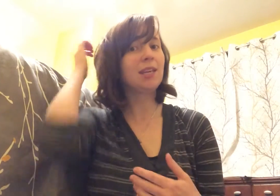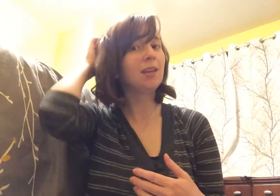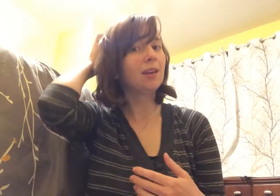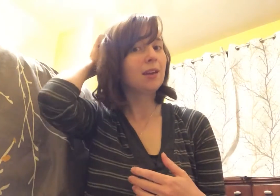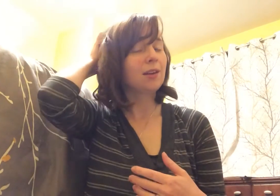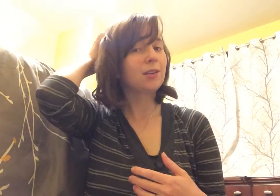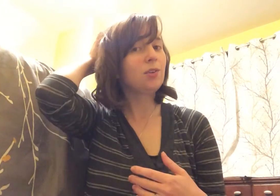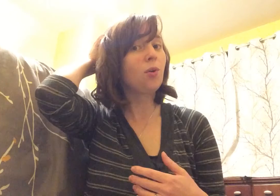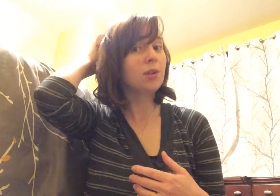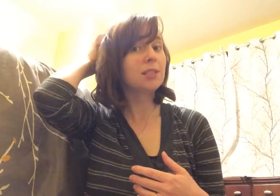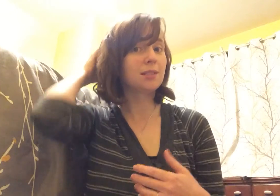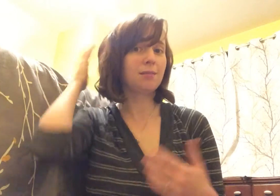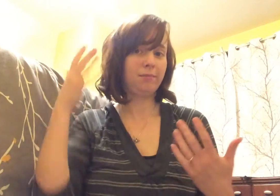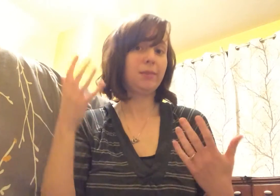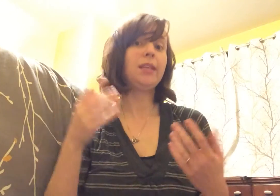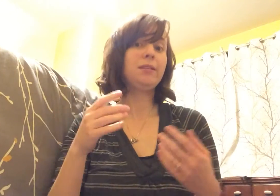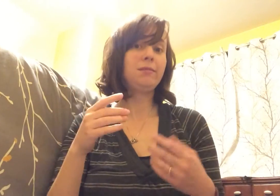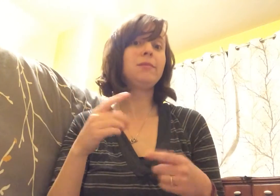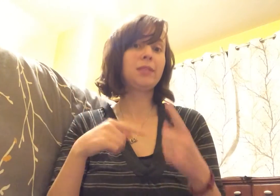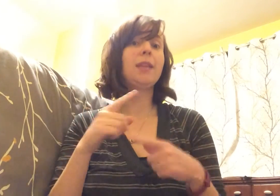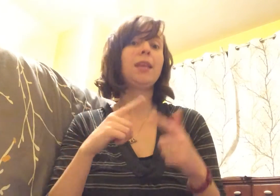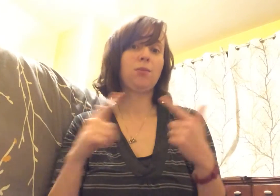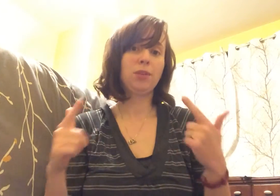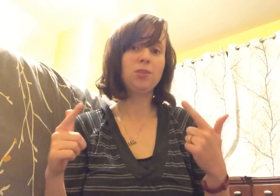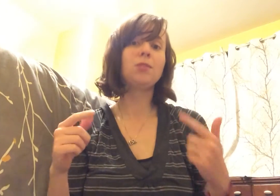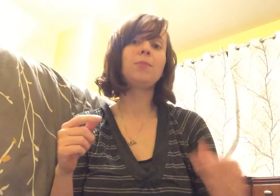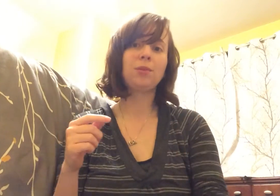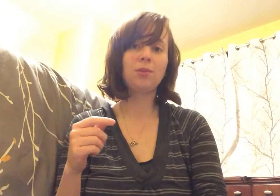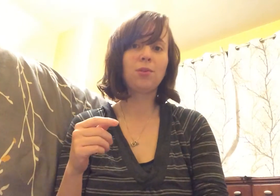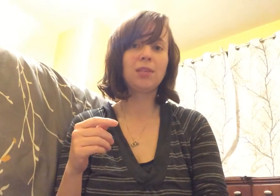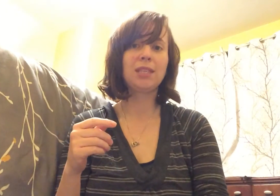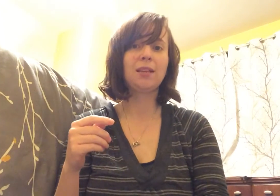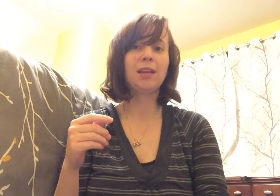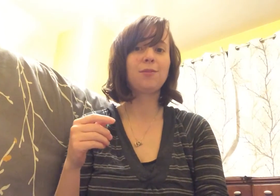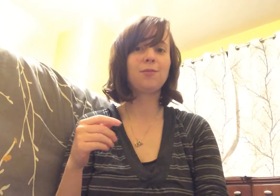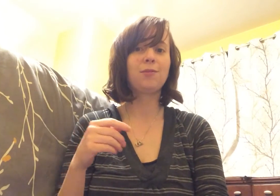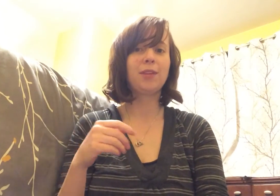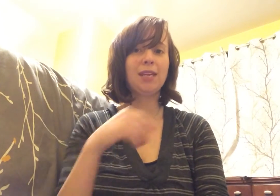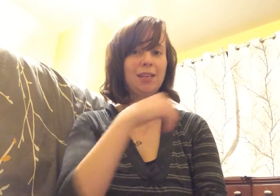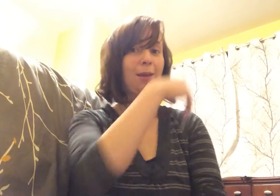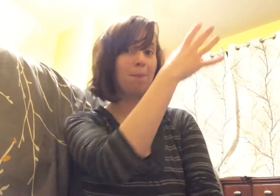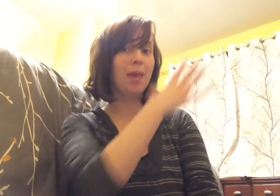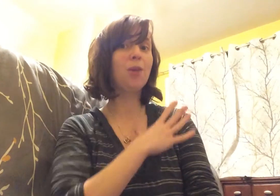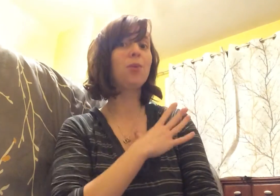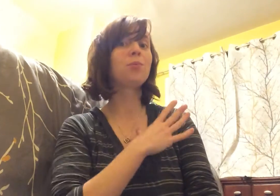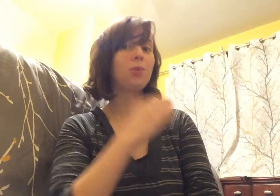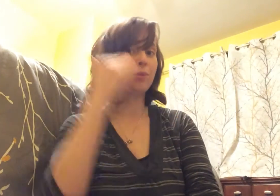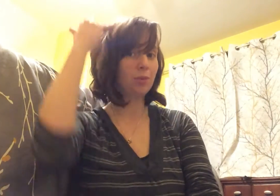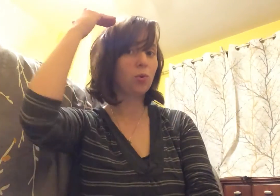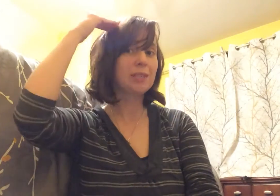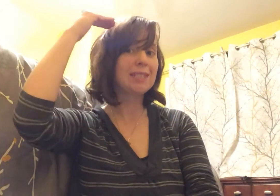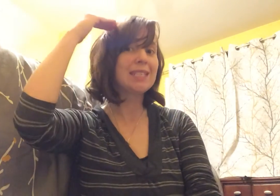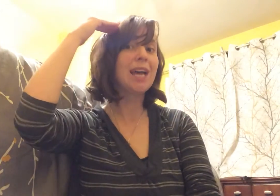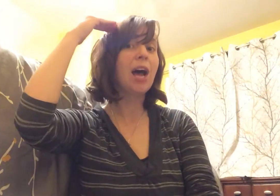see, notice in sign language, you'll be able to notice that a lot of like male roles are towards the top